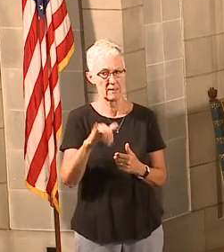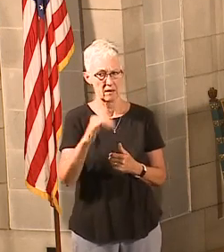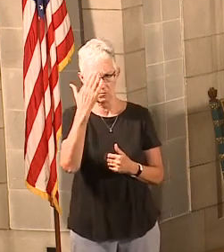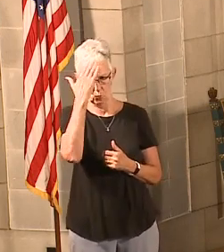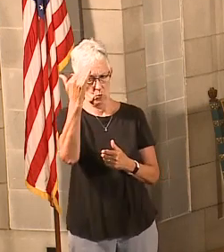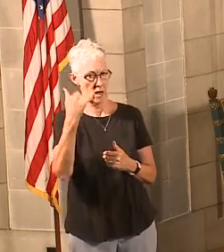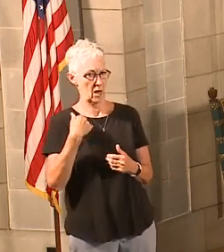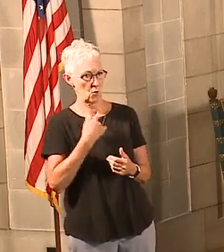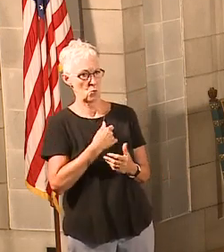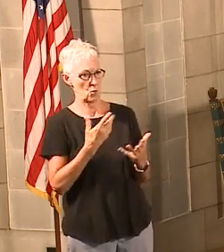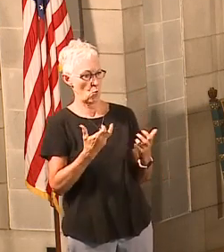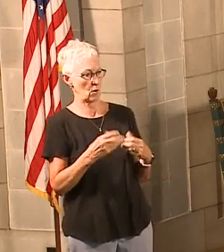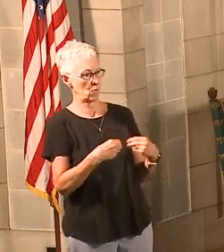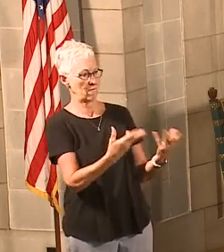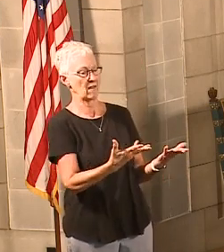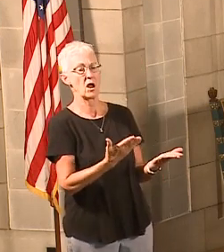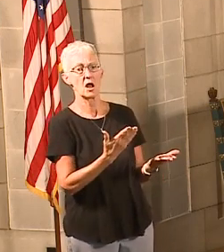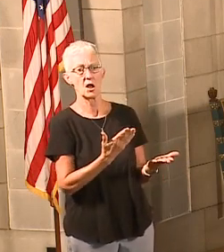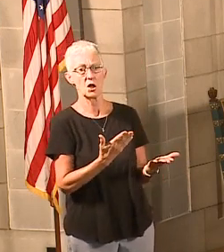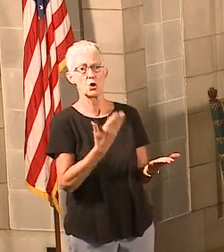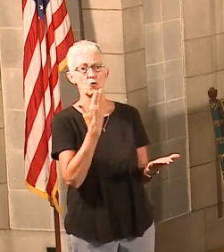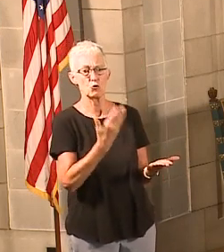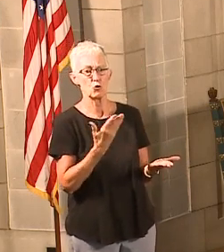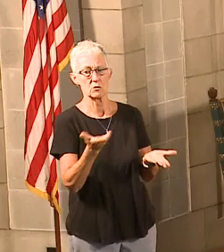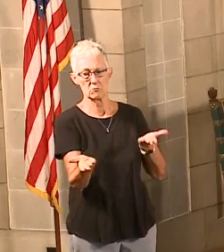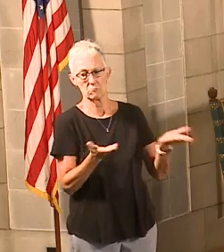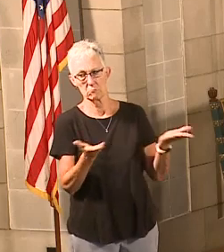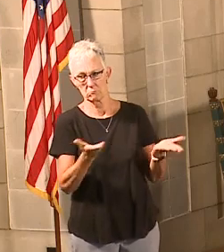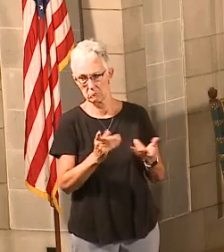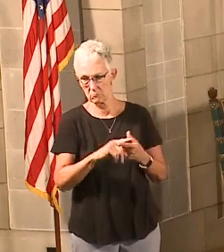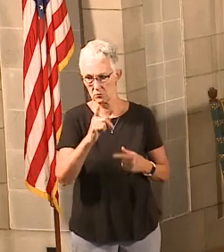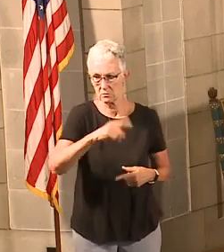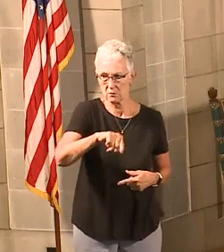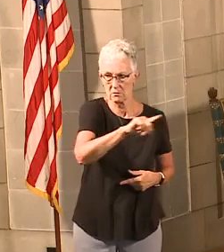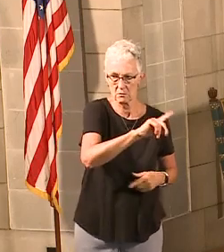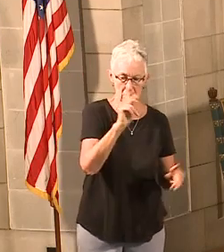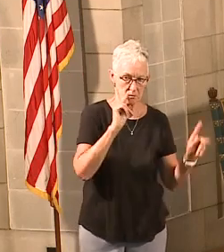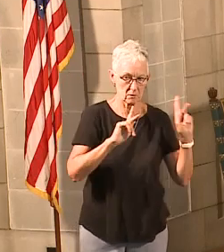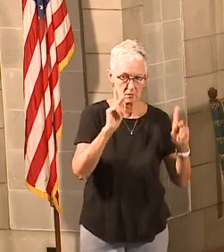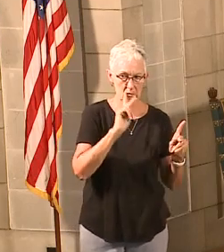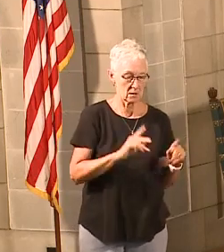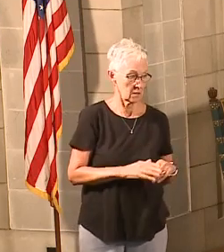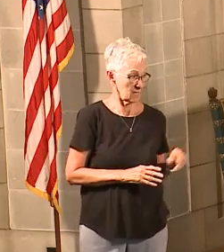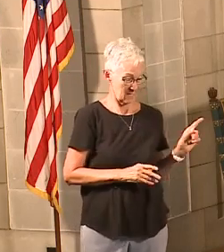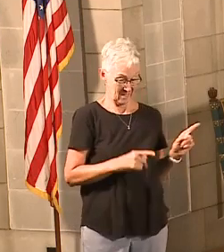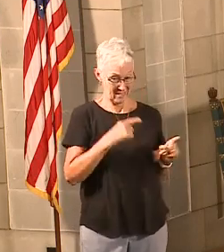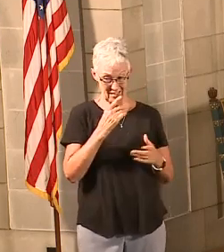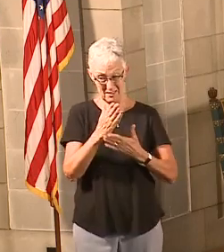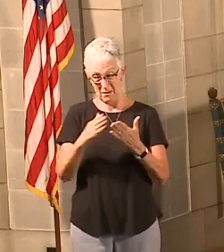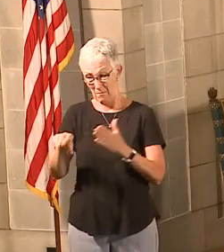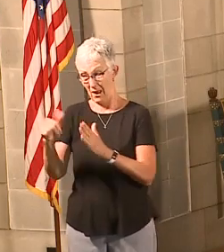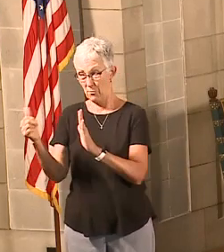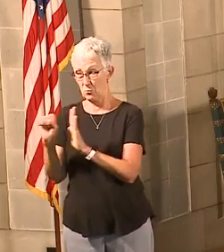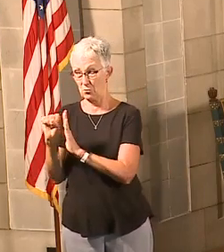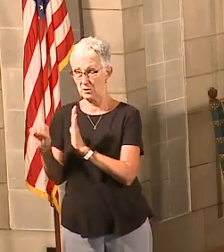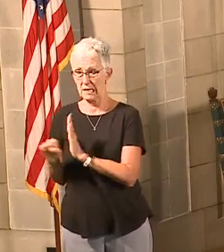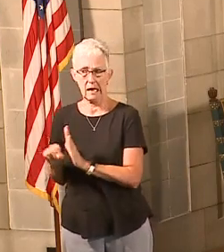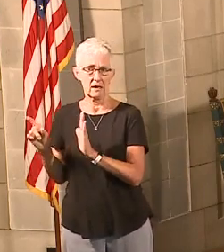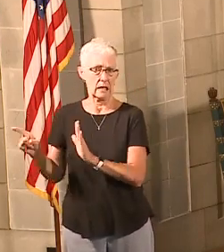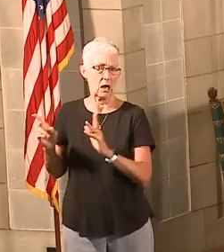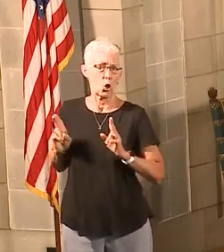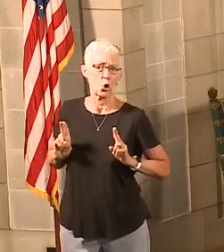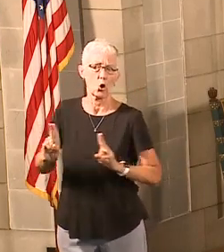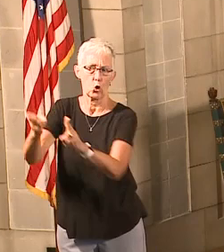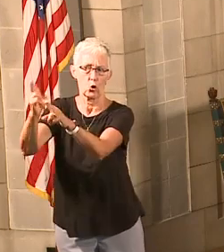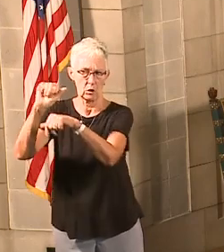sure we provide that great customer service. What has happened in other states that rush this process, they actually qualified a lot of people who actually